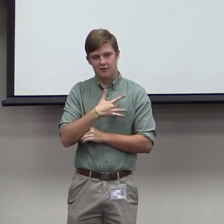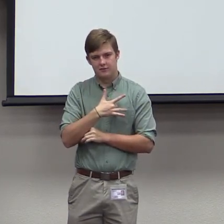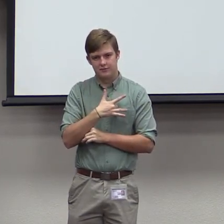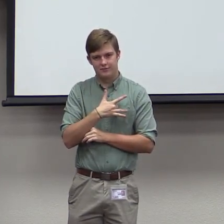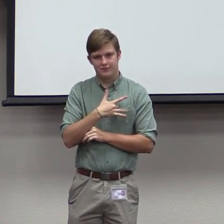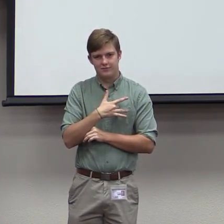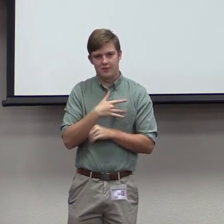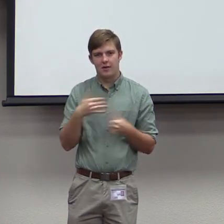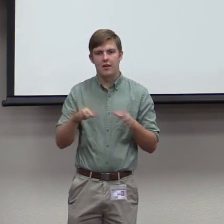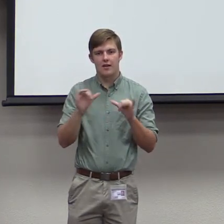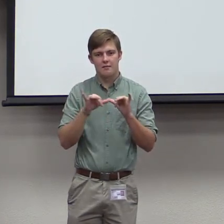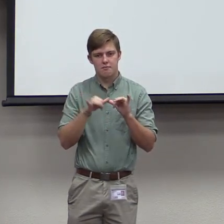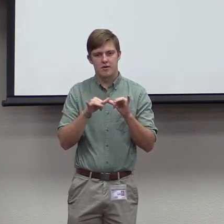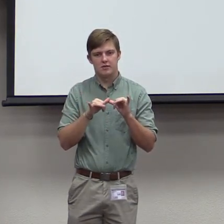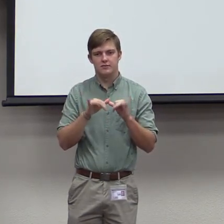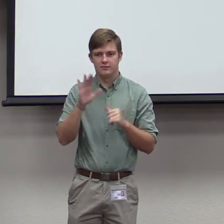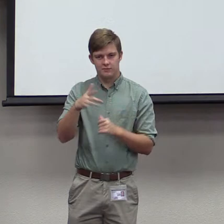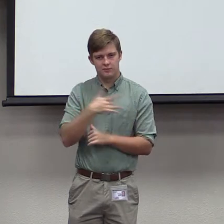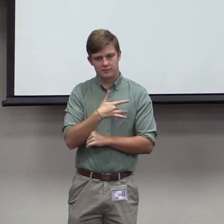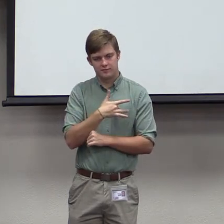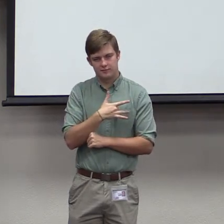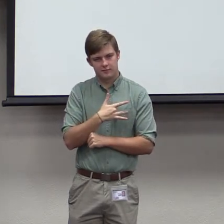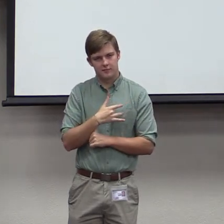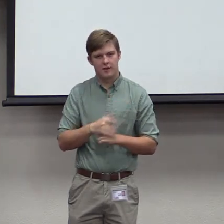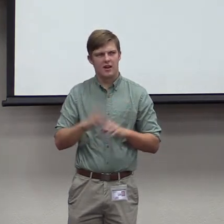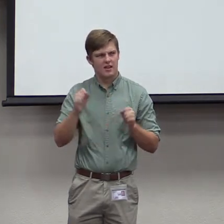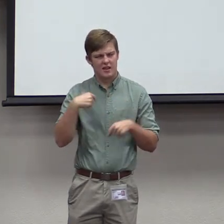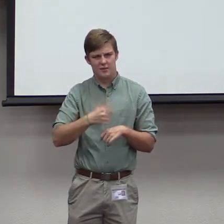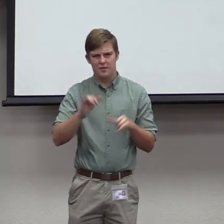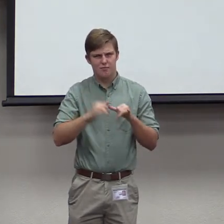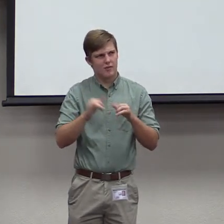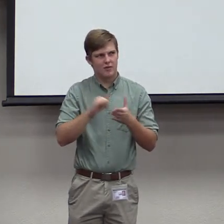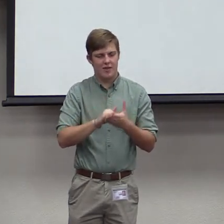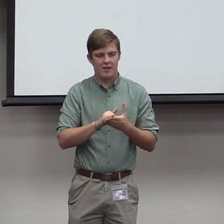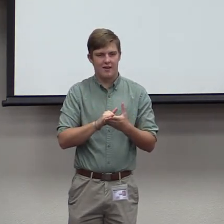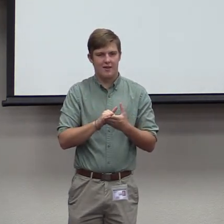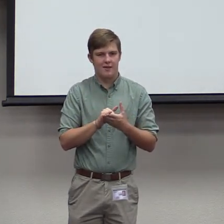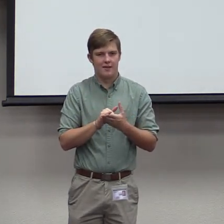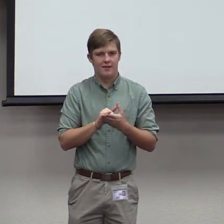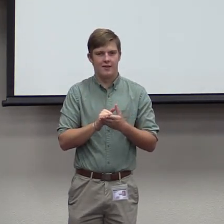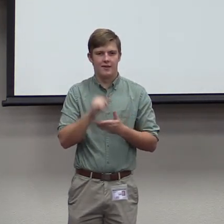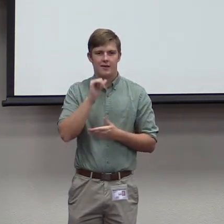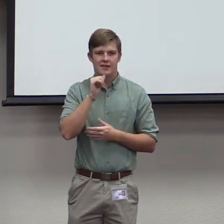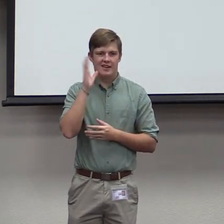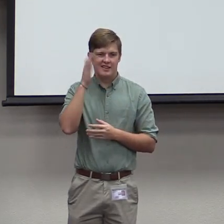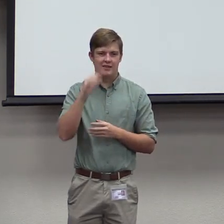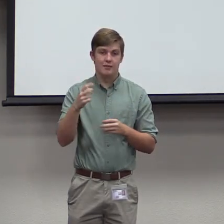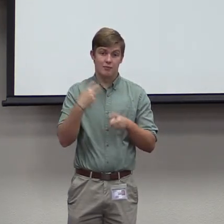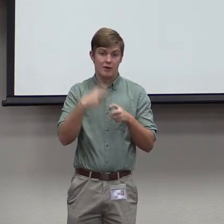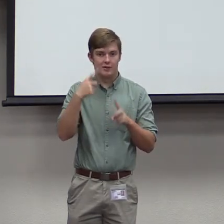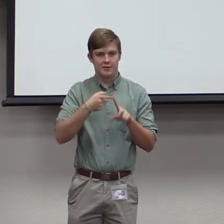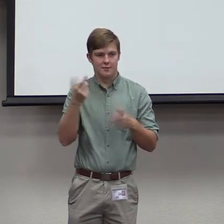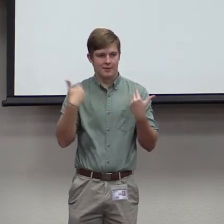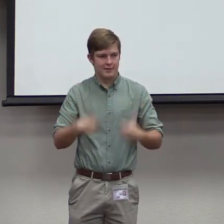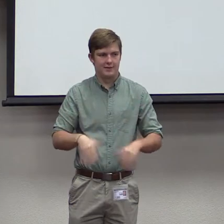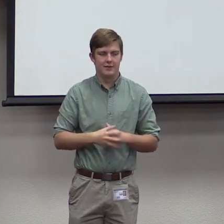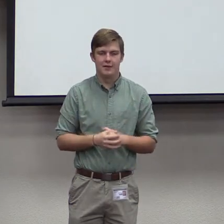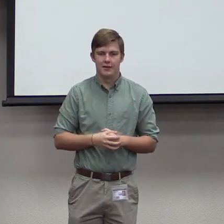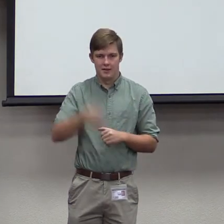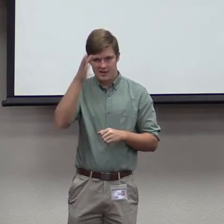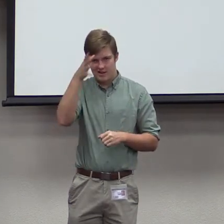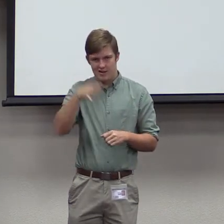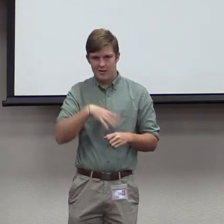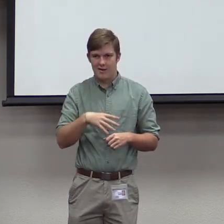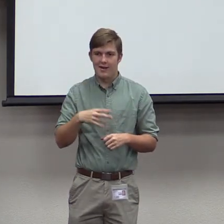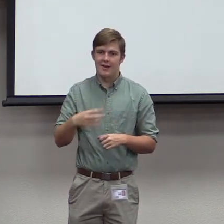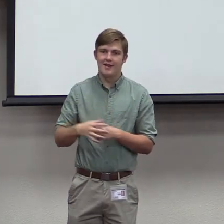Let's measure the heart of Saul. Can we measure the heart of Saul? It doesn't seem difficult to me. The guy seems